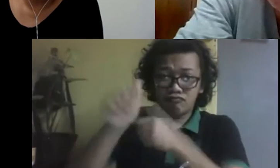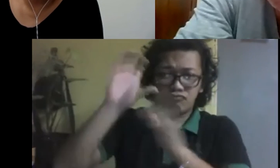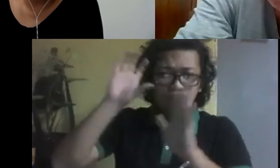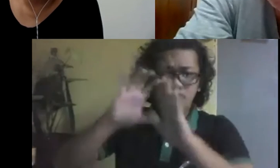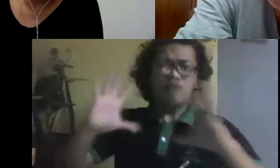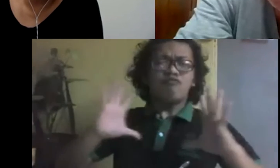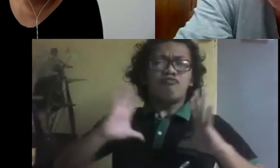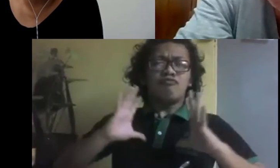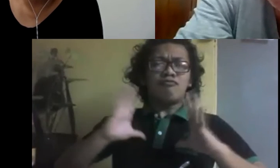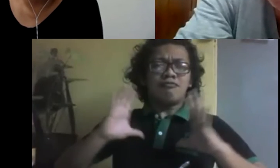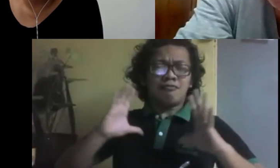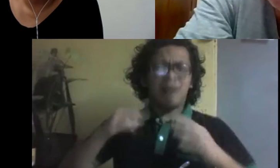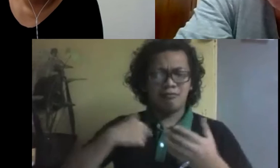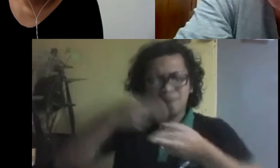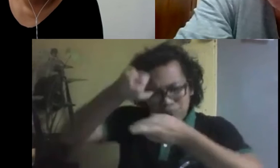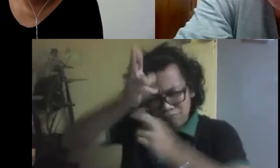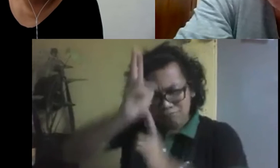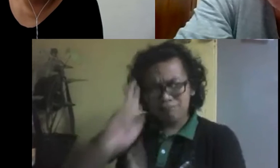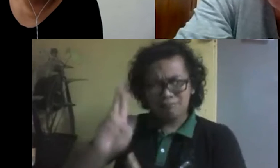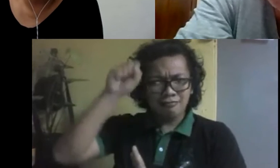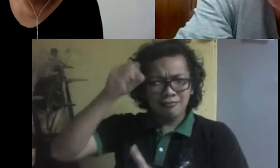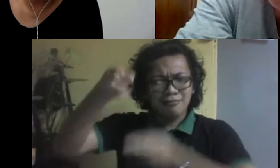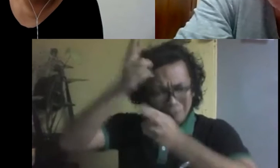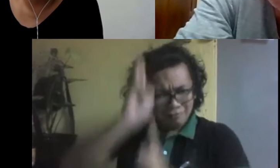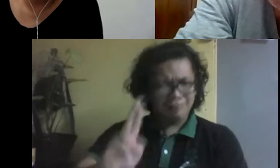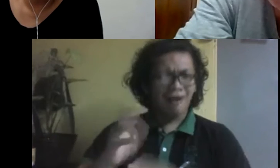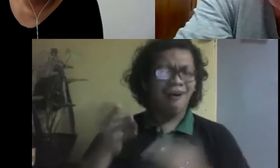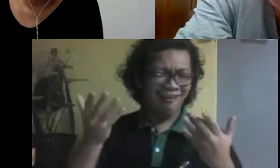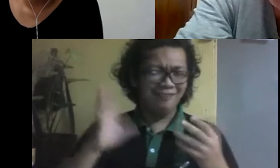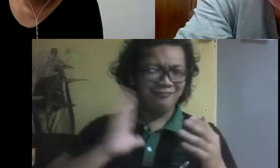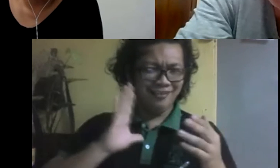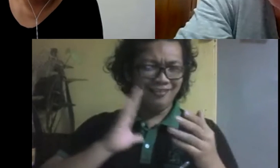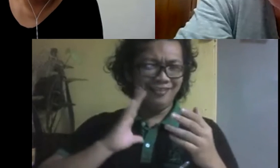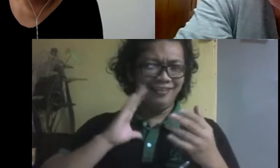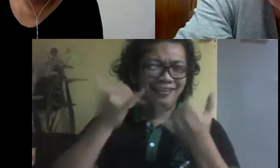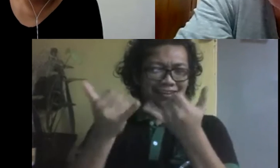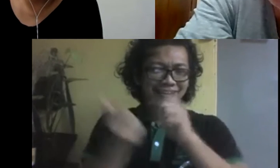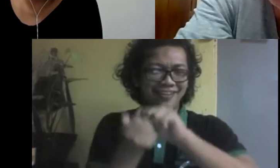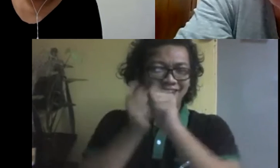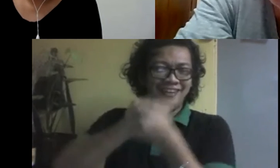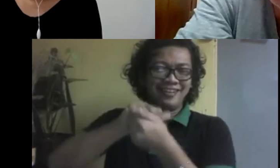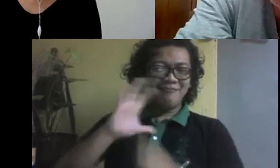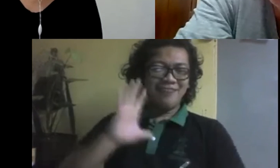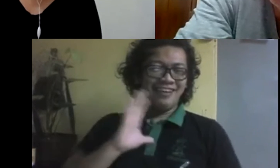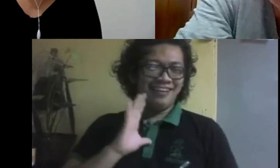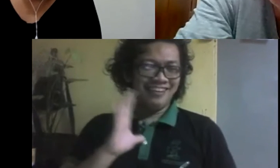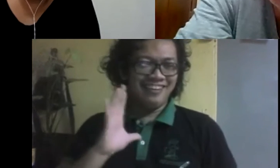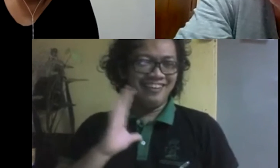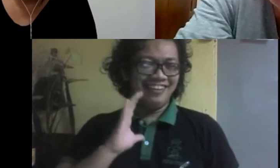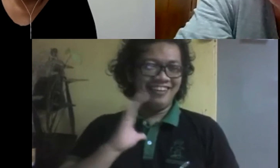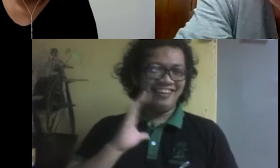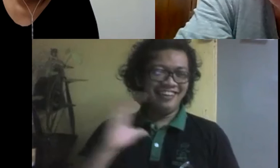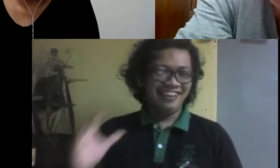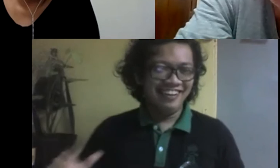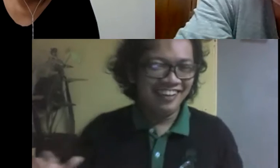it this handshake or this handshake? So since you mentioned that we're going to use this O handshake, and then